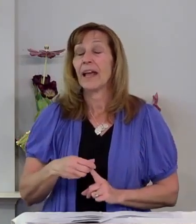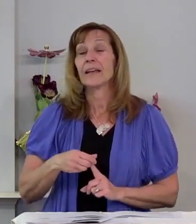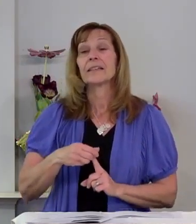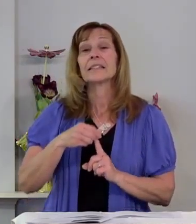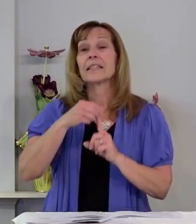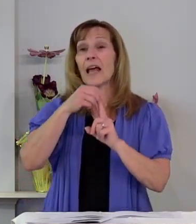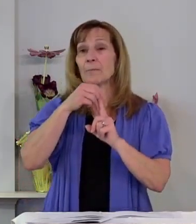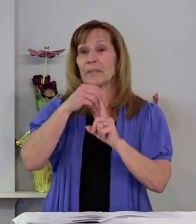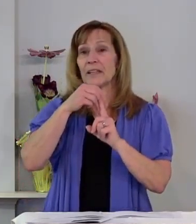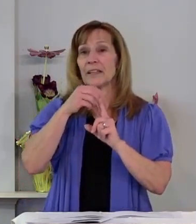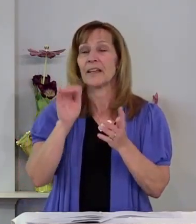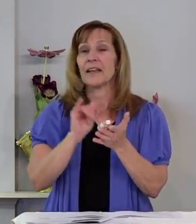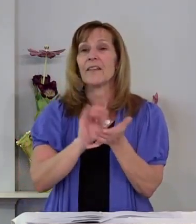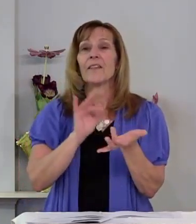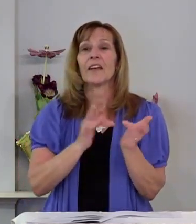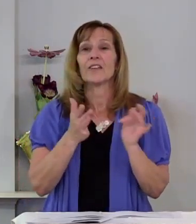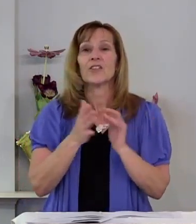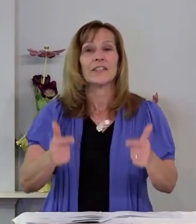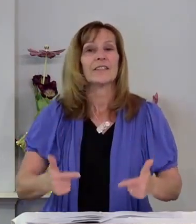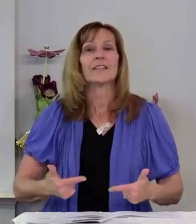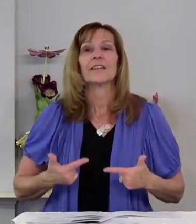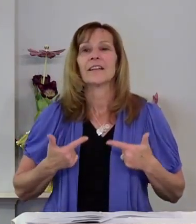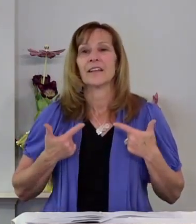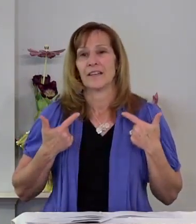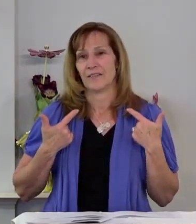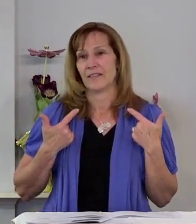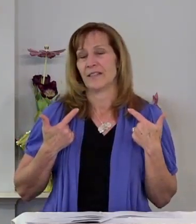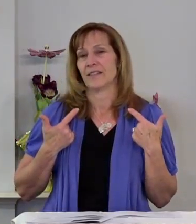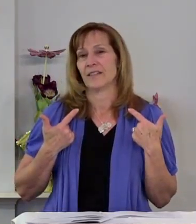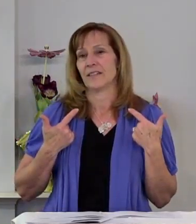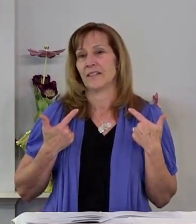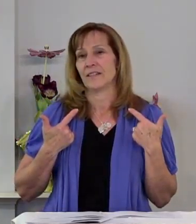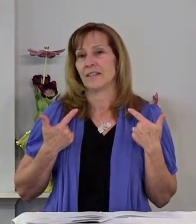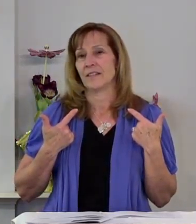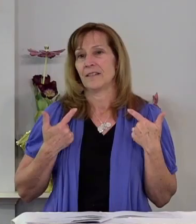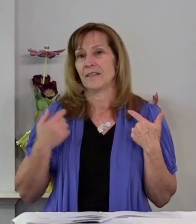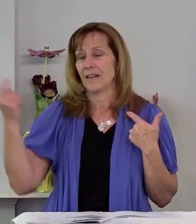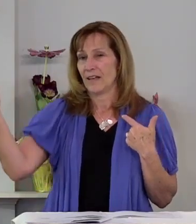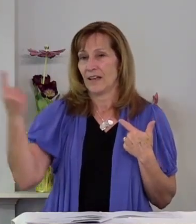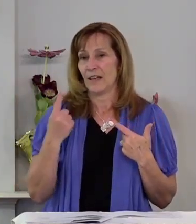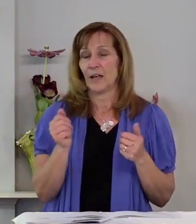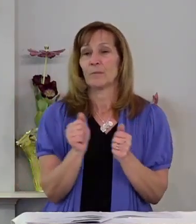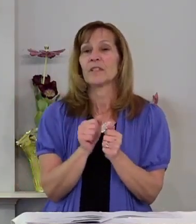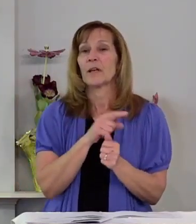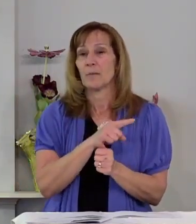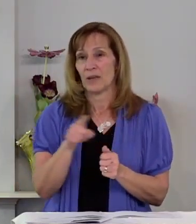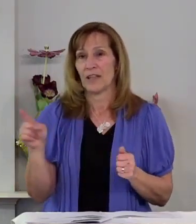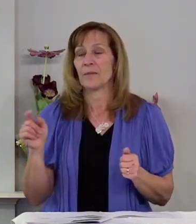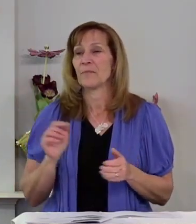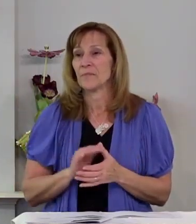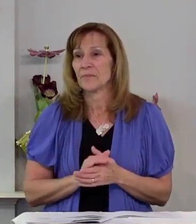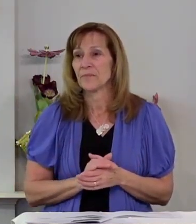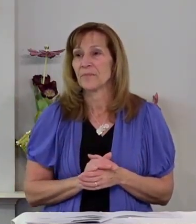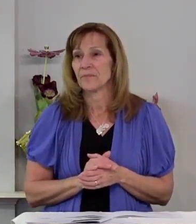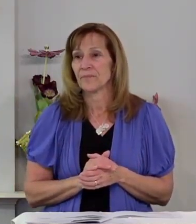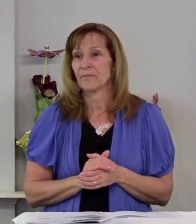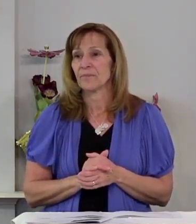except that Jesus lives and comes among them.